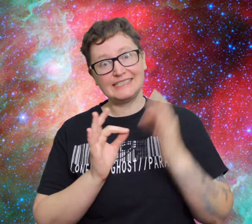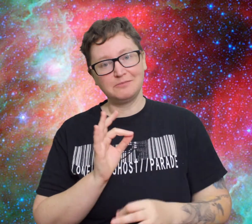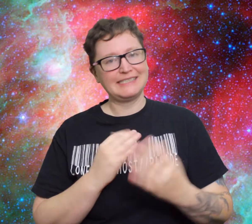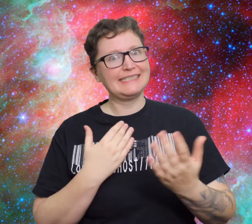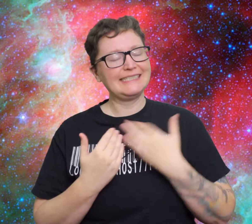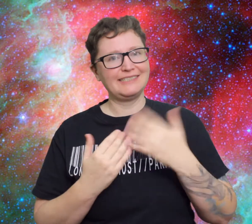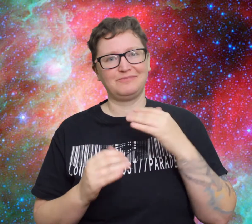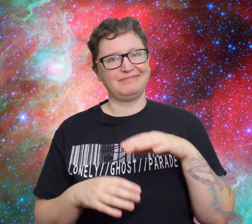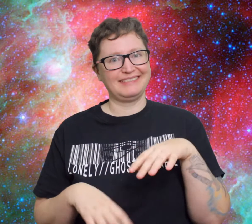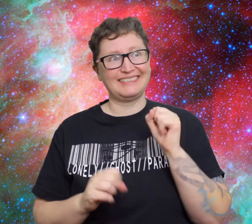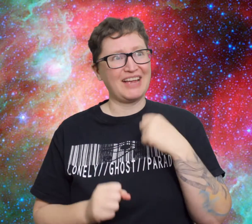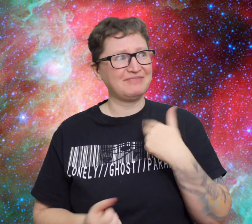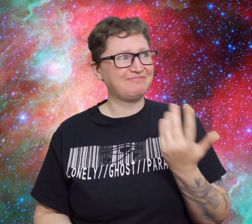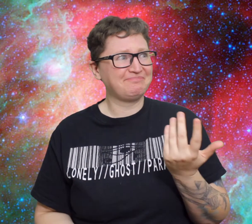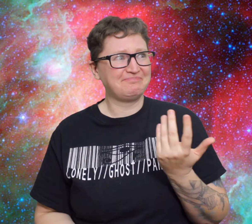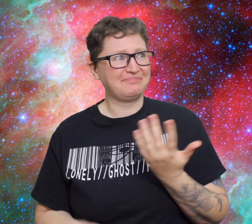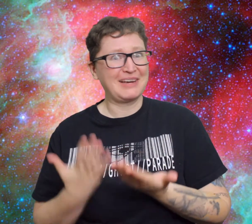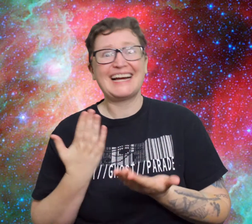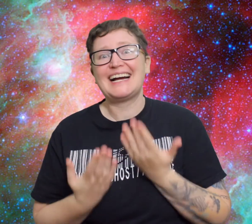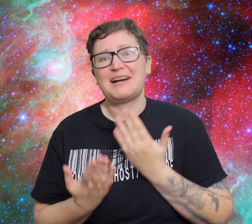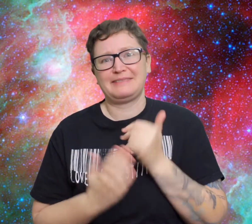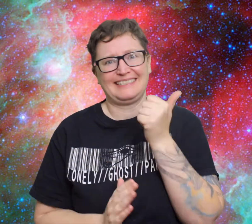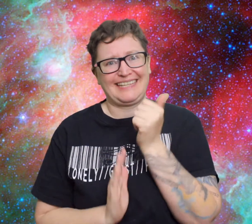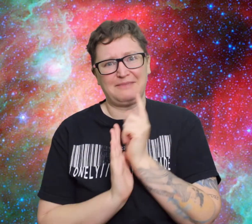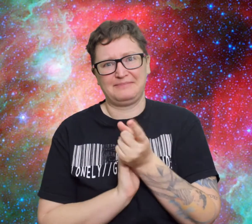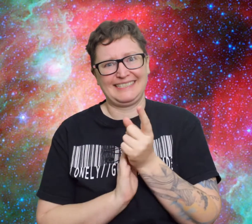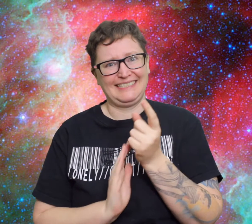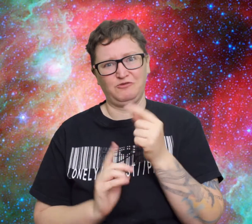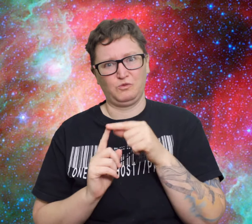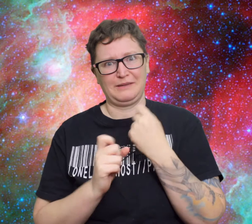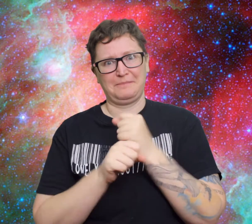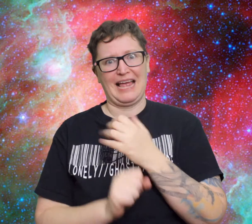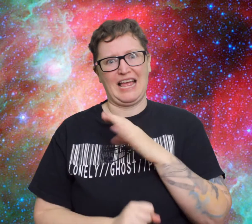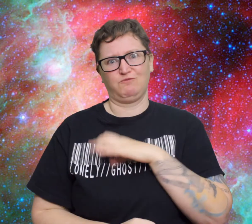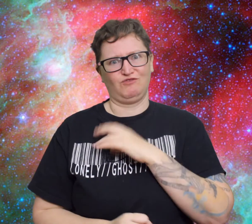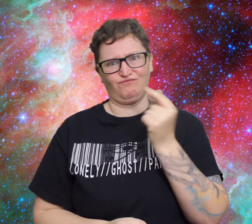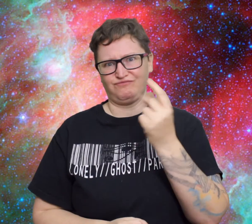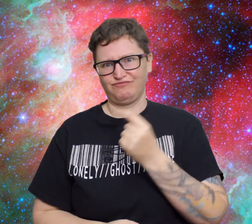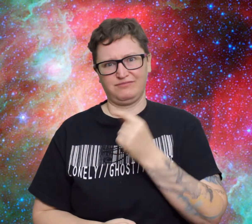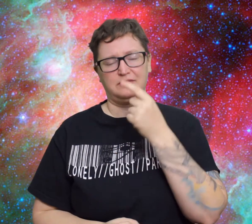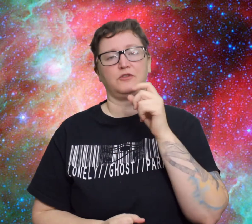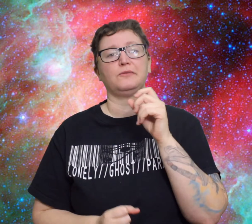it's really simple, super easy. I would say it took me maybe 10 minutes to make my